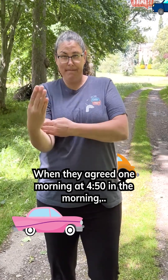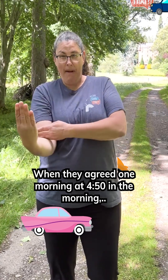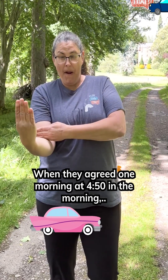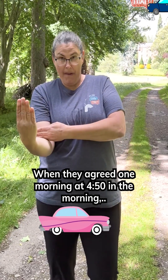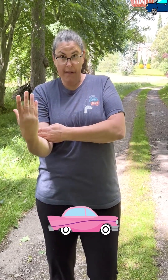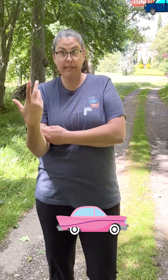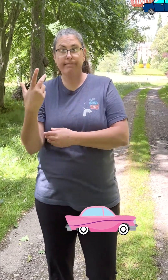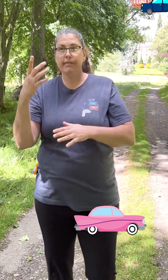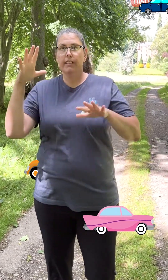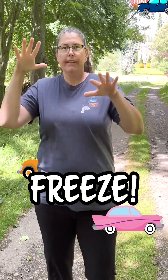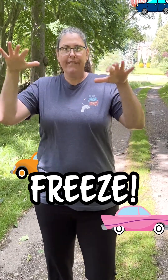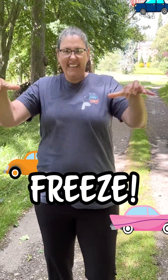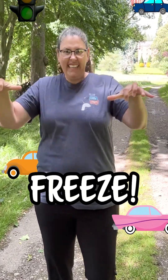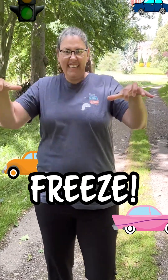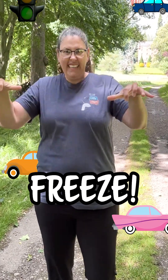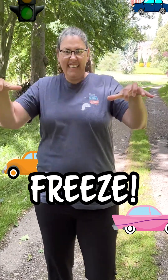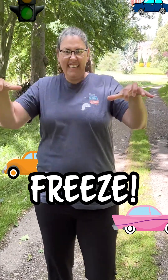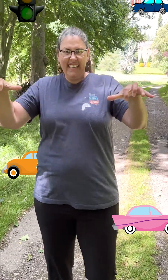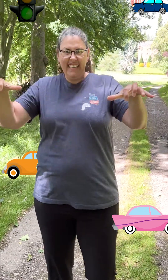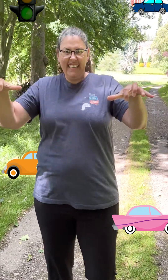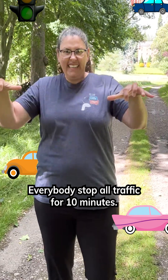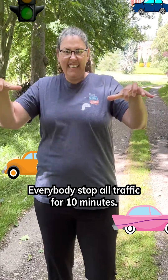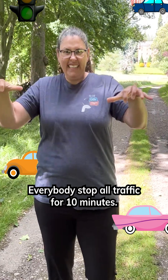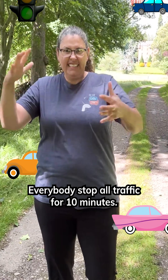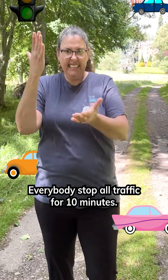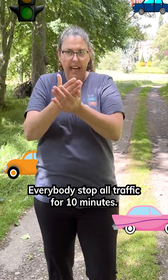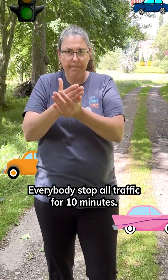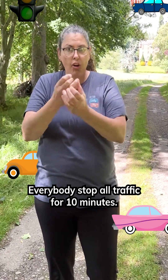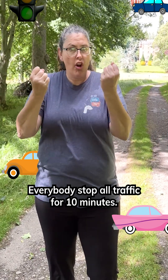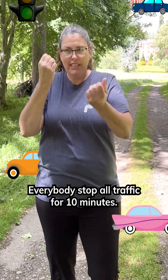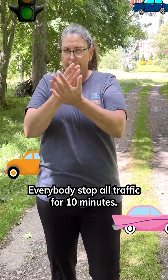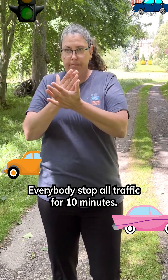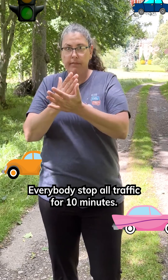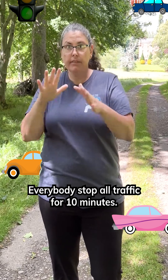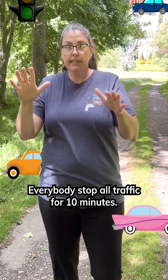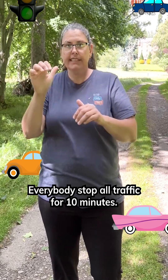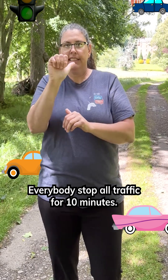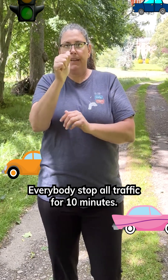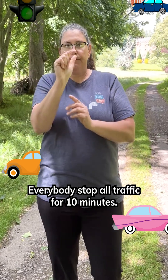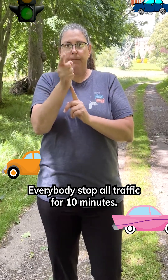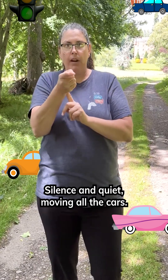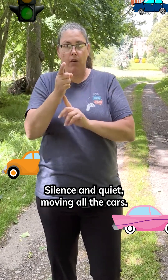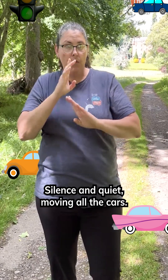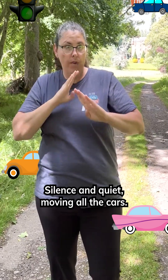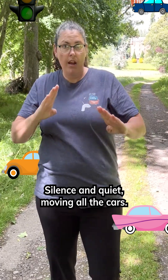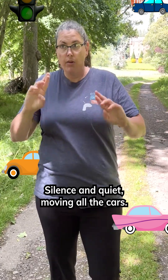morning, freeze. Everybody stop all traffic for 10 minutes of silence and quiet,